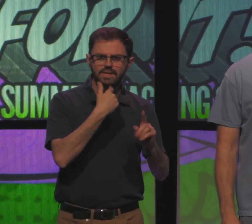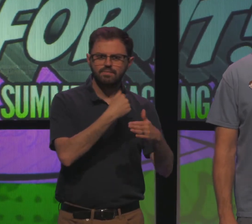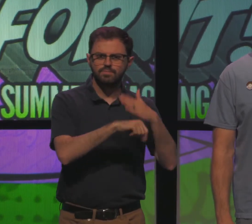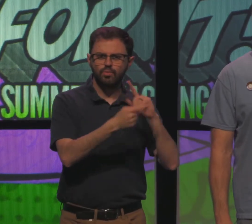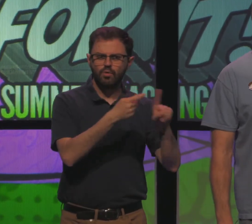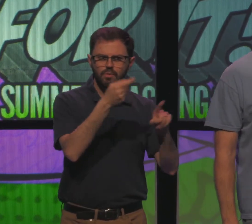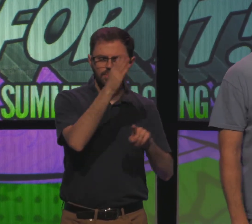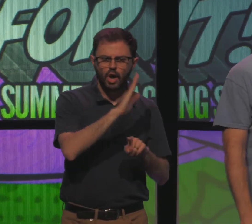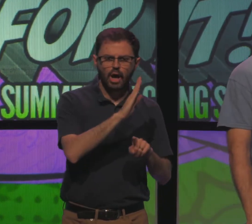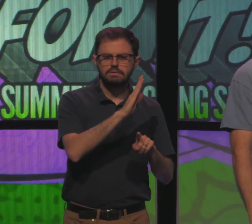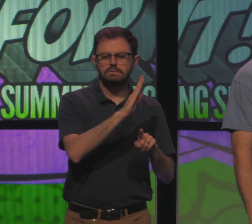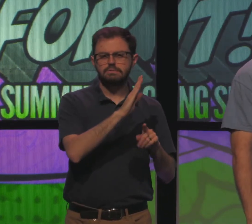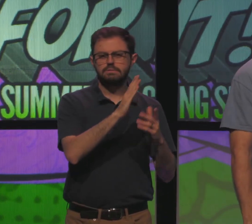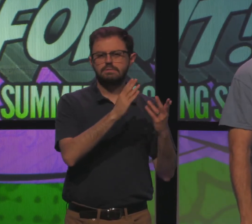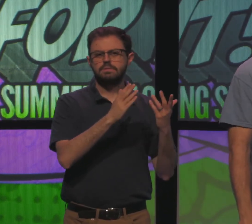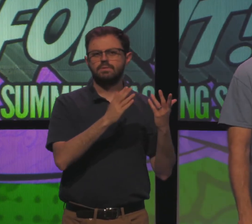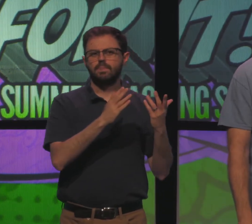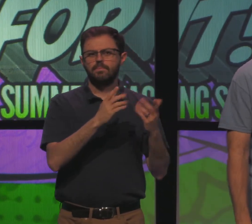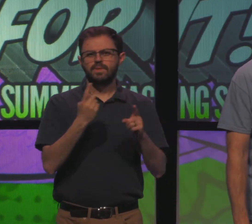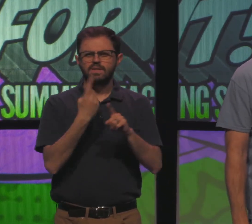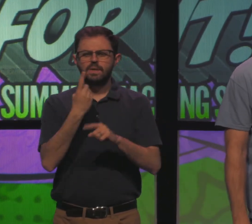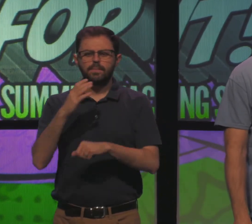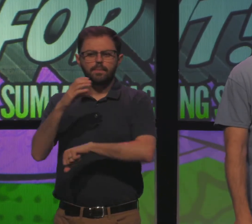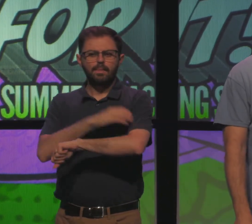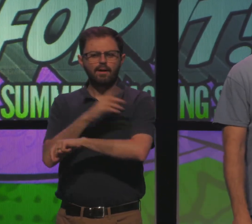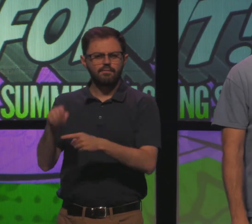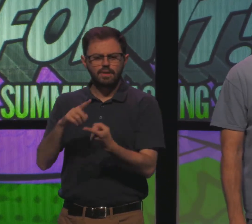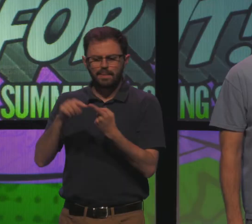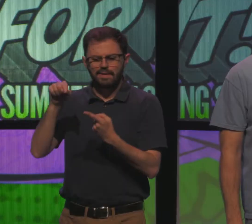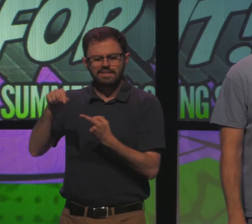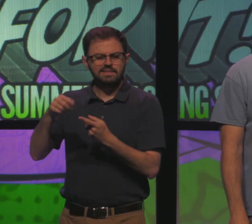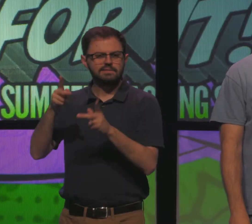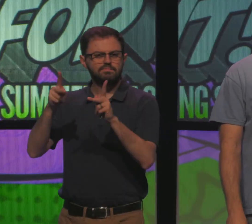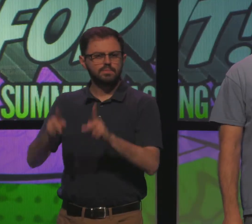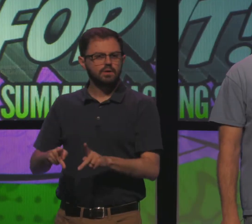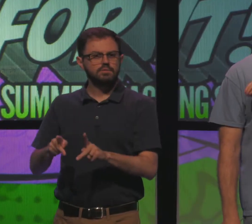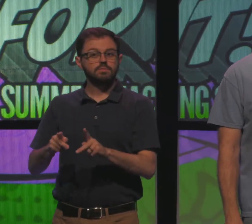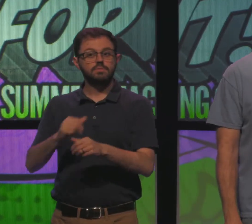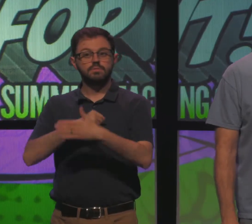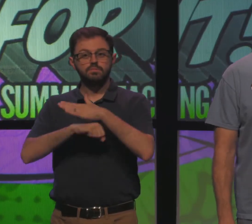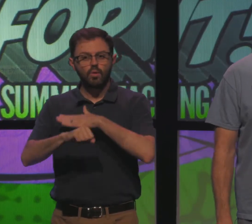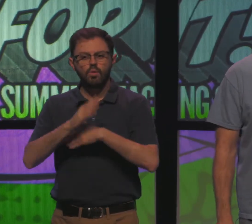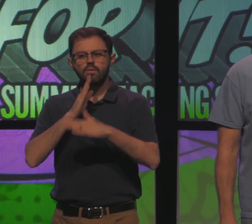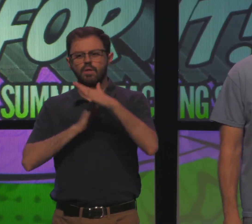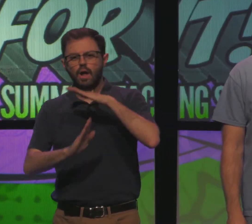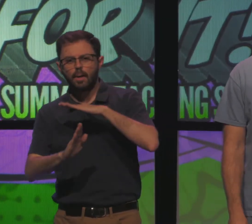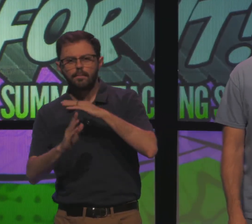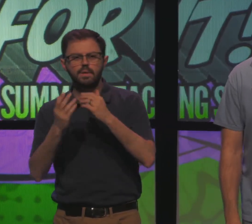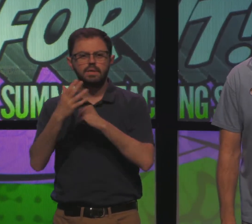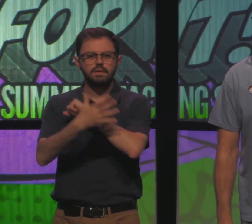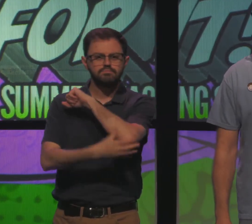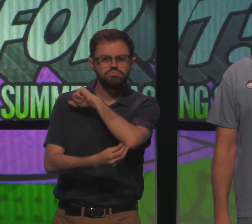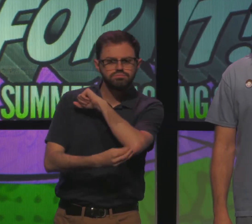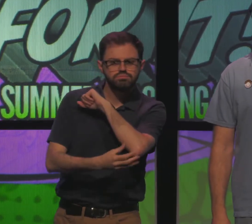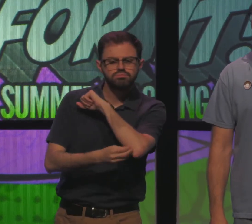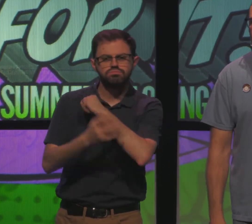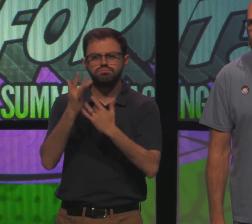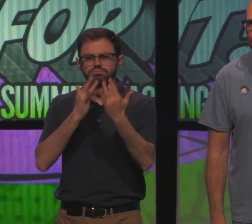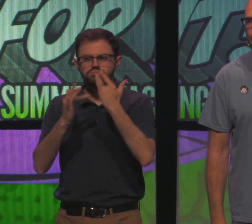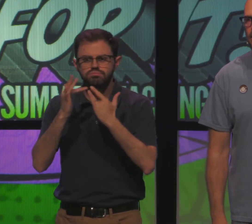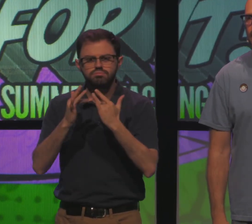There's something powerful about one born in a manger, humbly, without any means, that can change